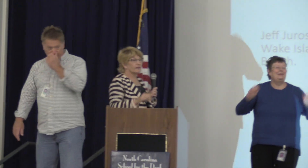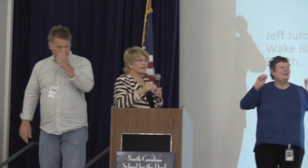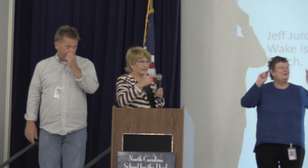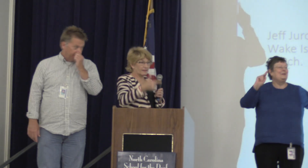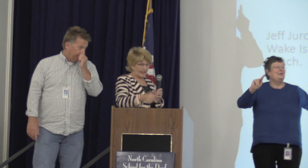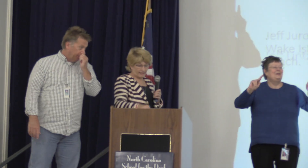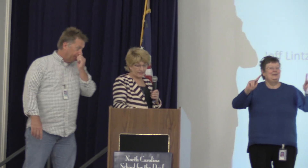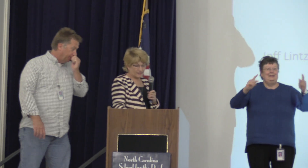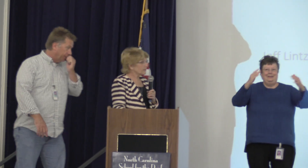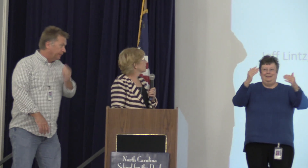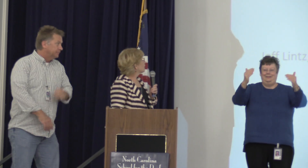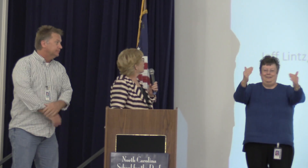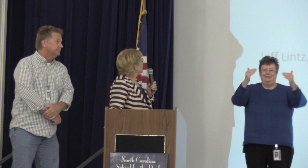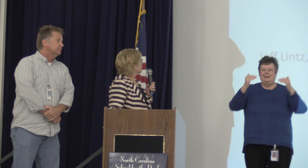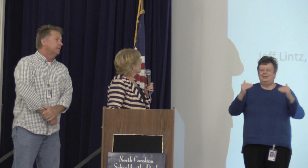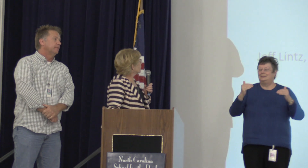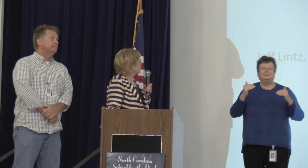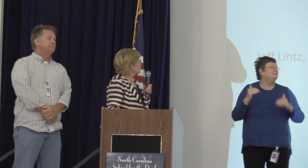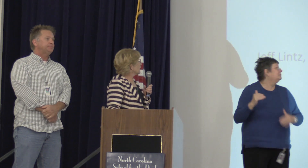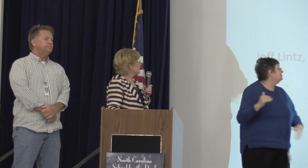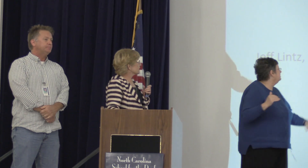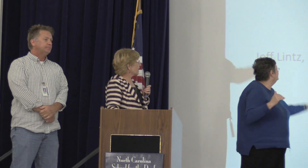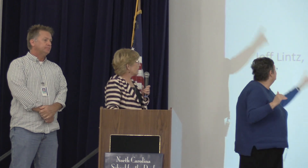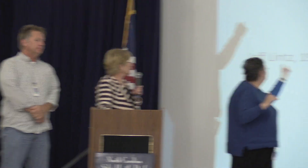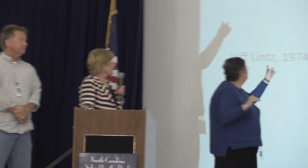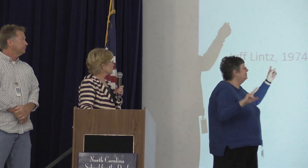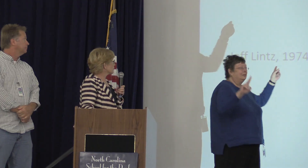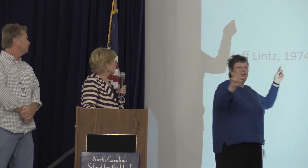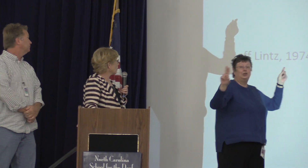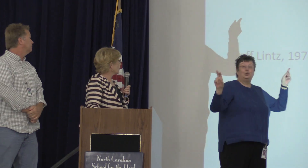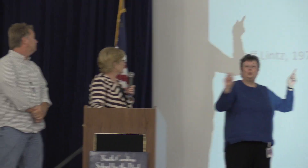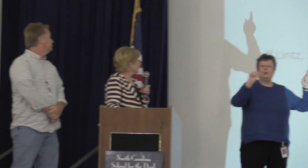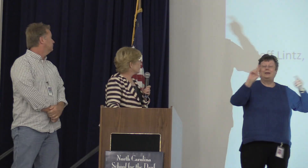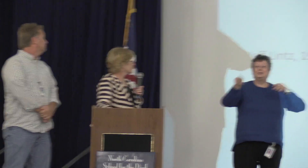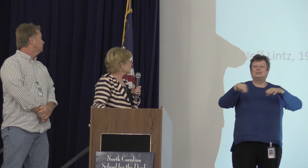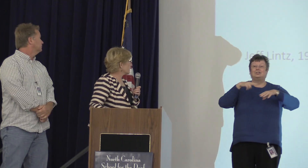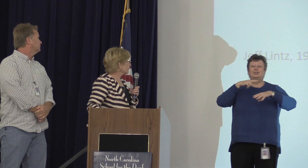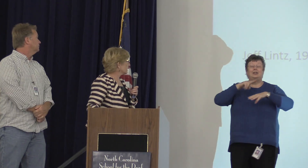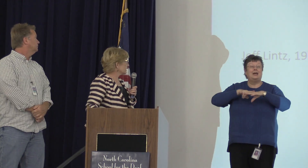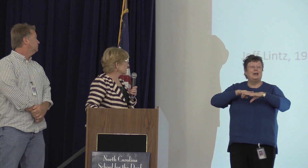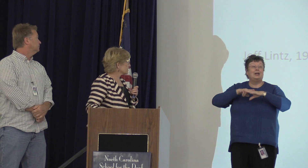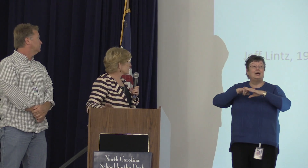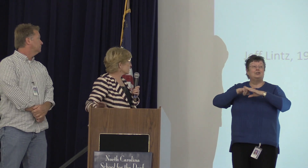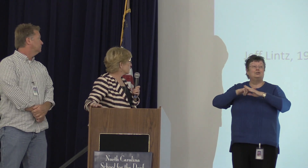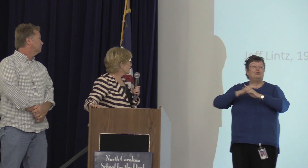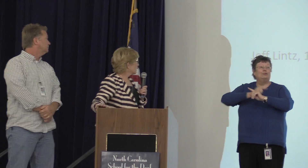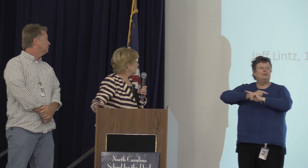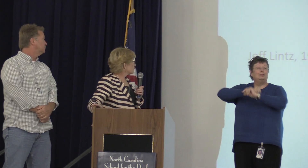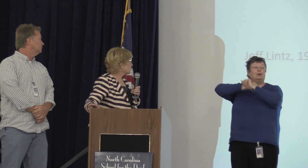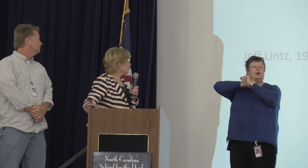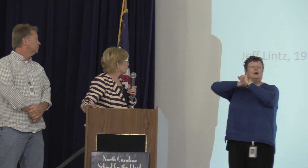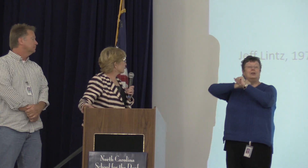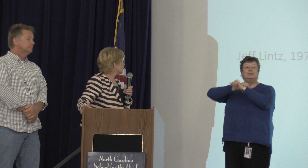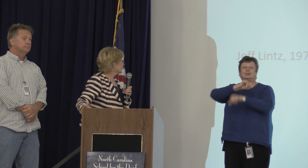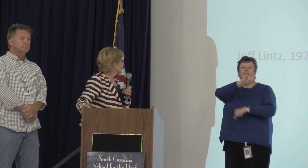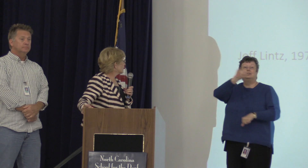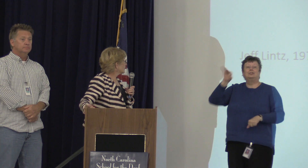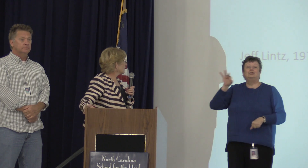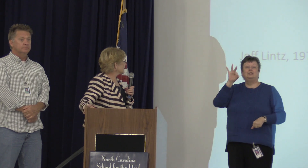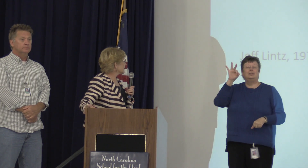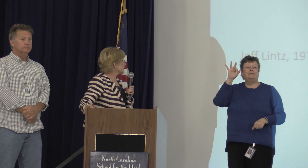Okay, next. The U.S. Air National Guard, Jeff Lentz,